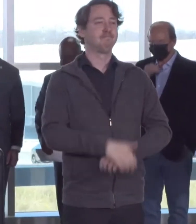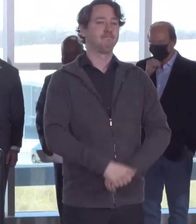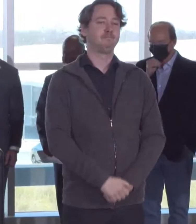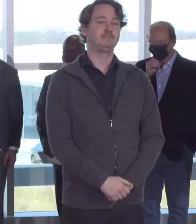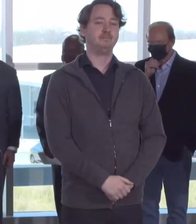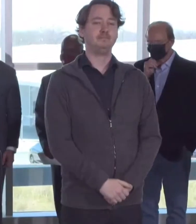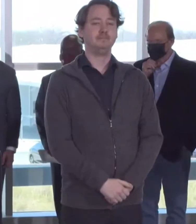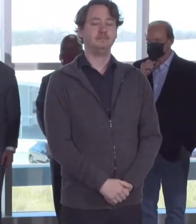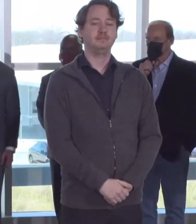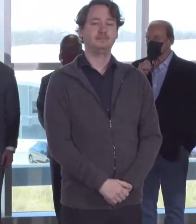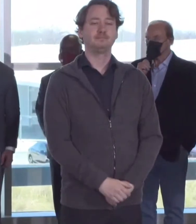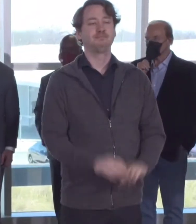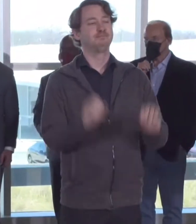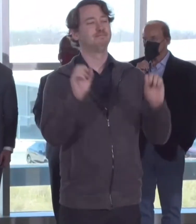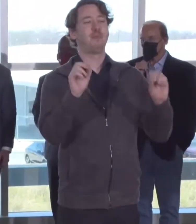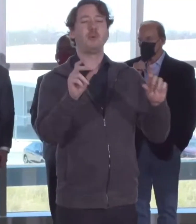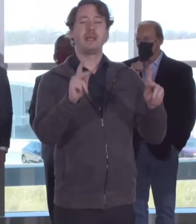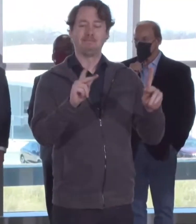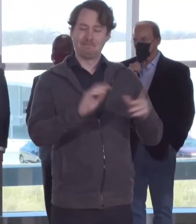Yeah, all right.